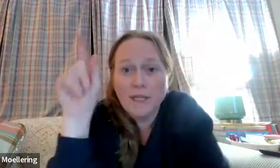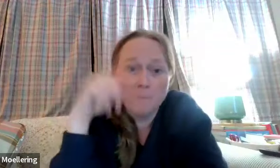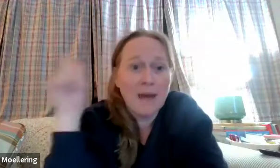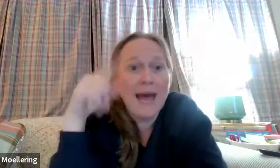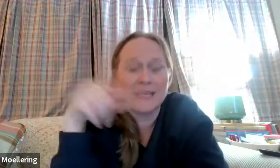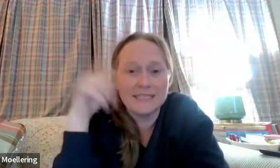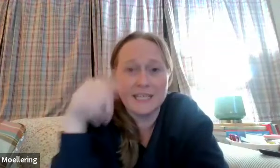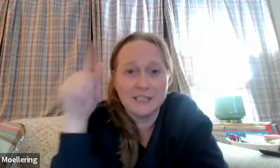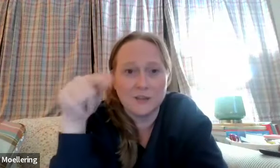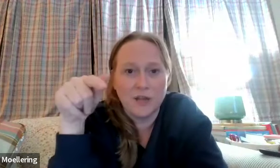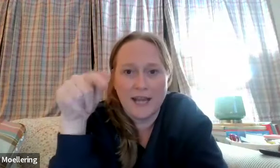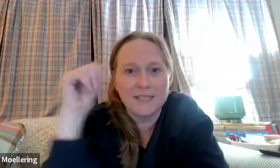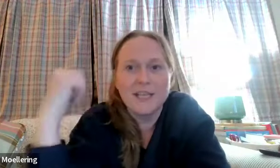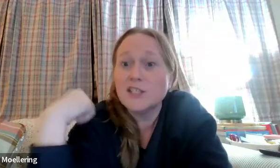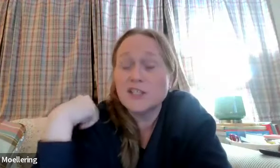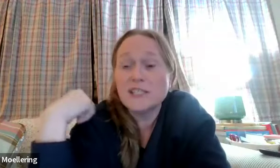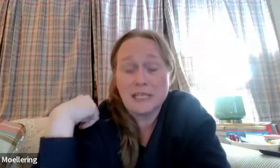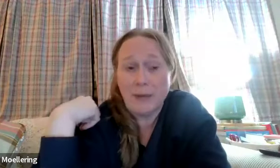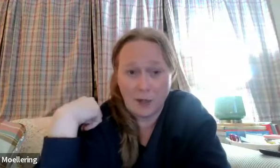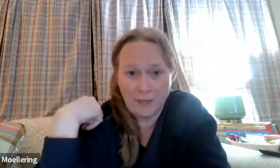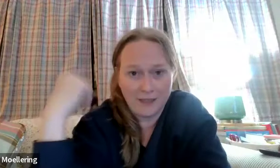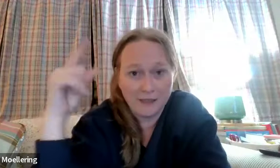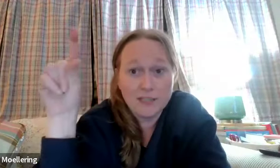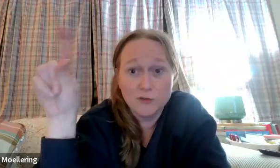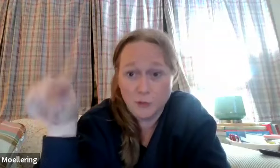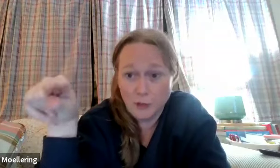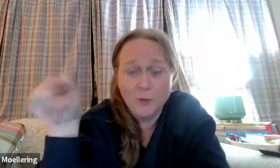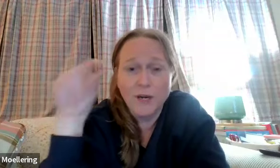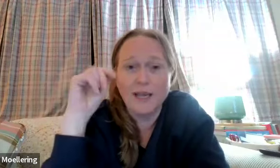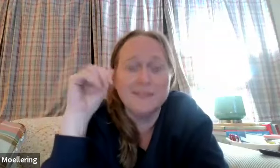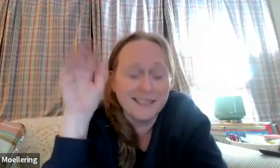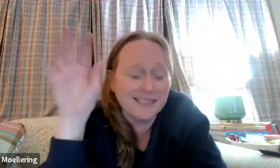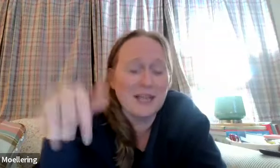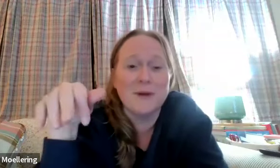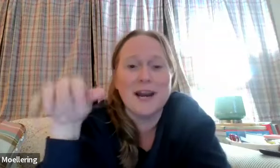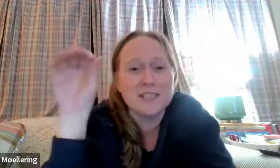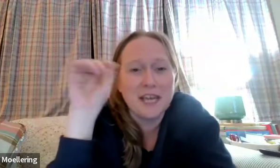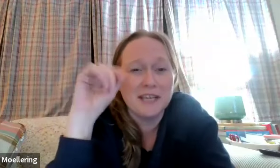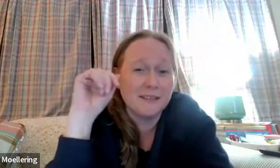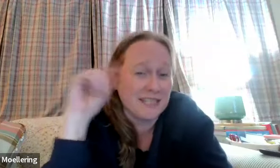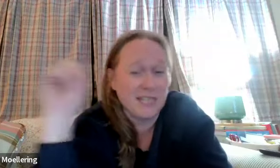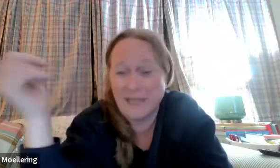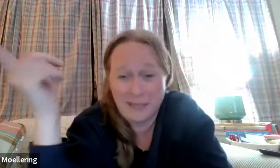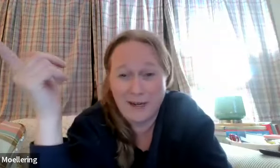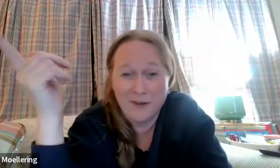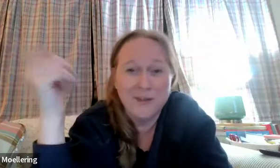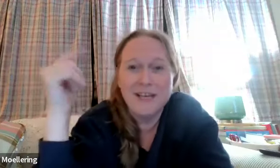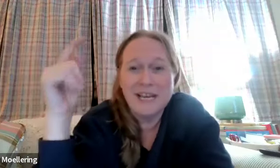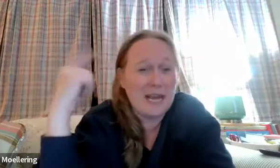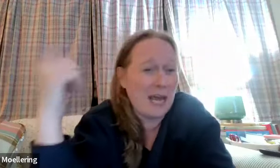want to come back and take another class, just email me. Like Drew, it's gotten to where I just like send him an email and add